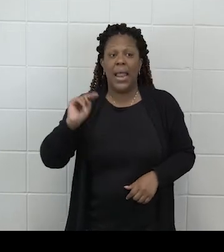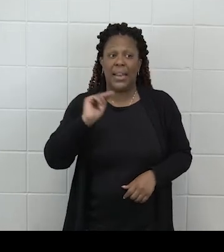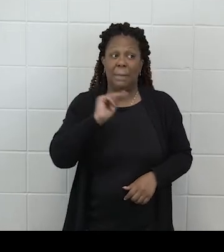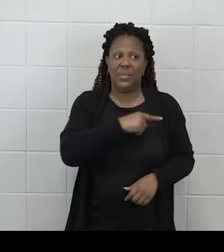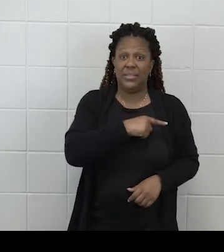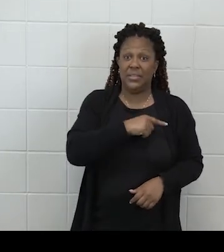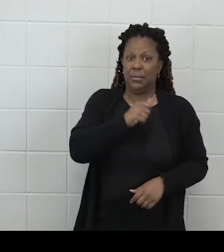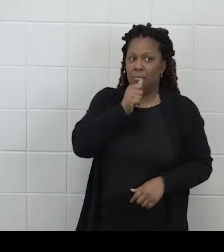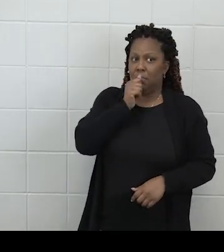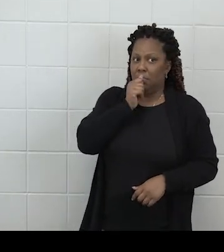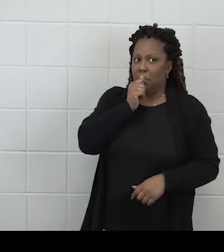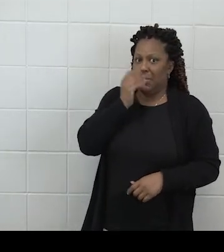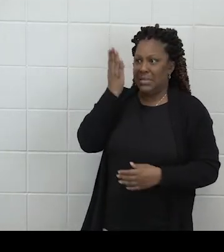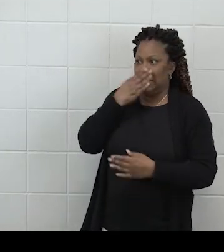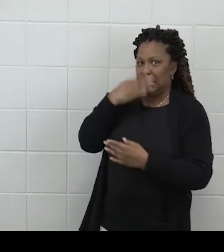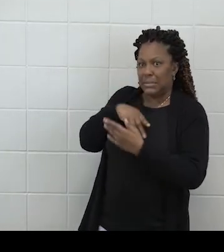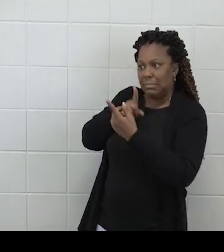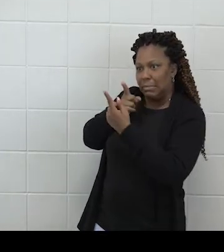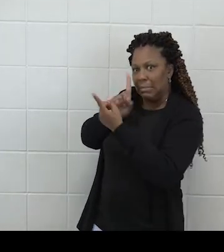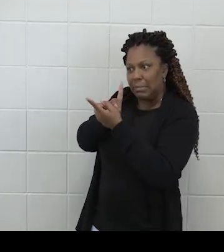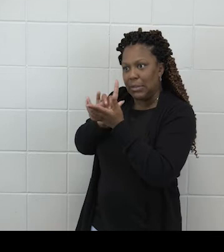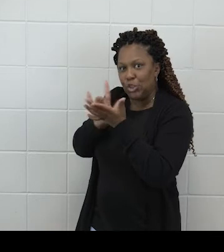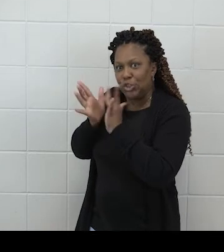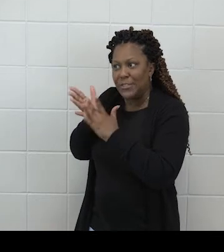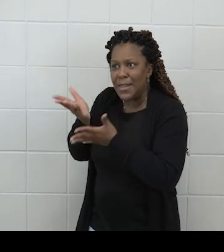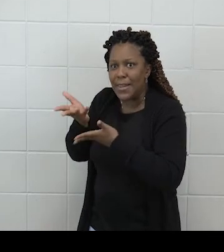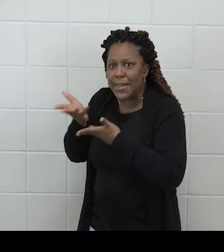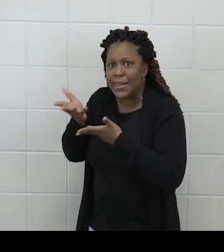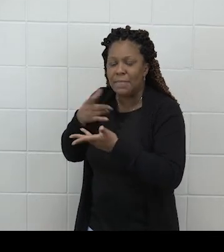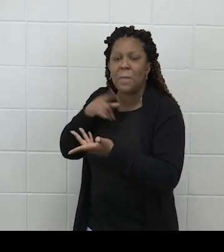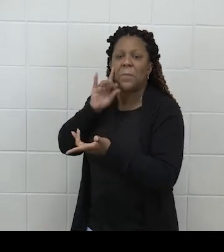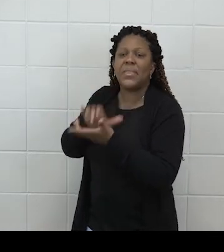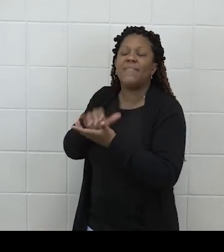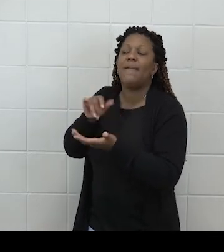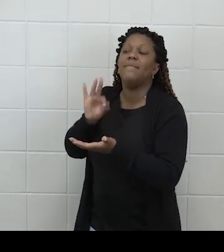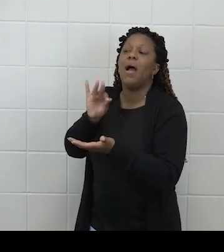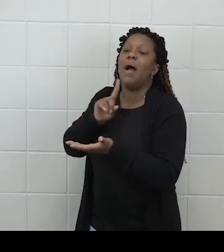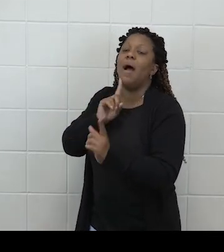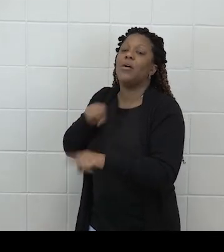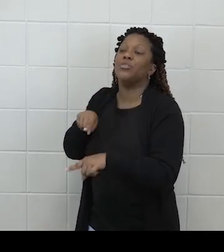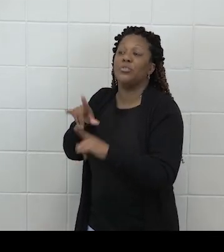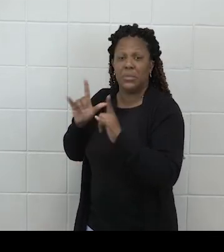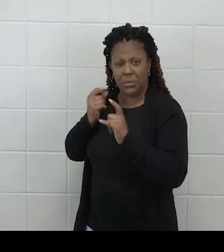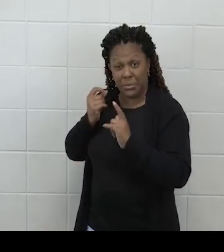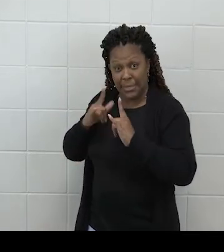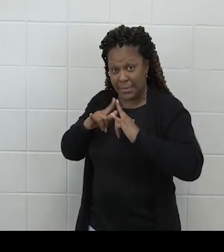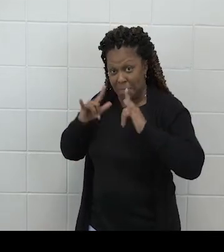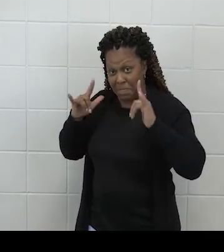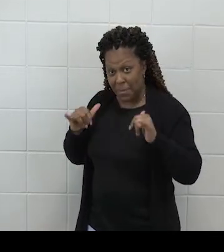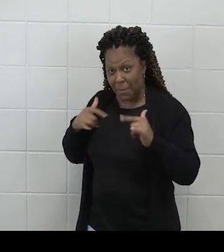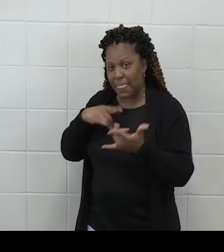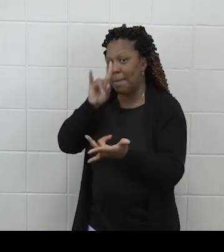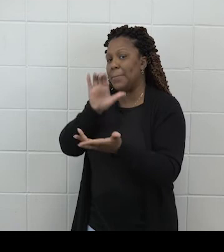darkness, but I believe that he left glowing and filled with the light of God. The evidence to this lies within